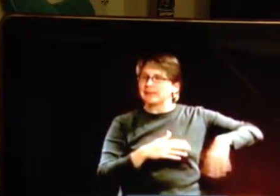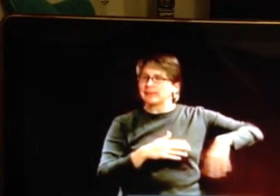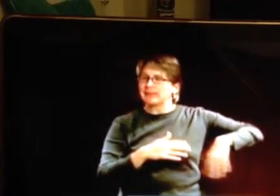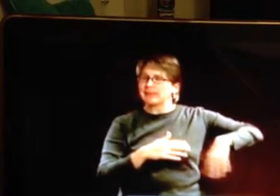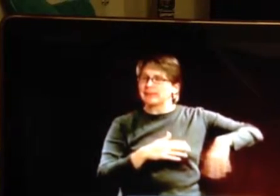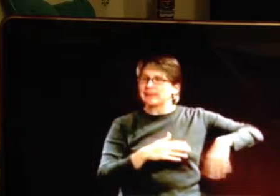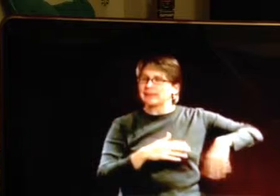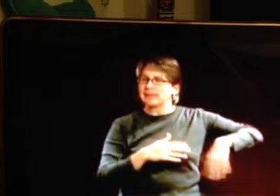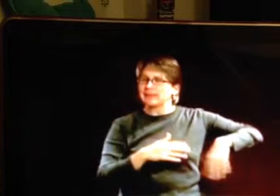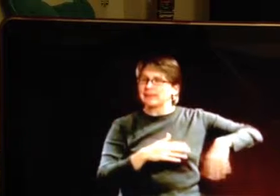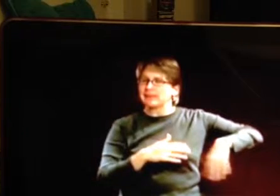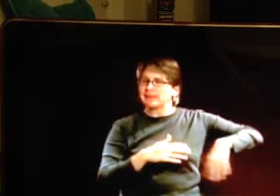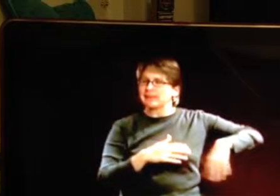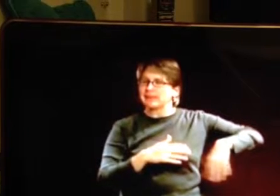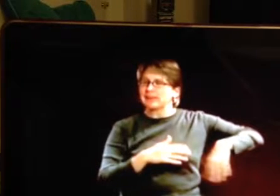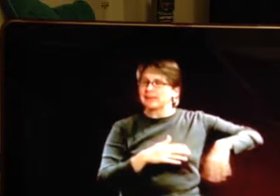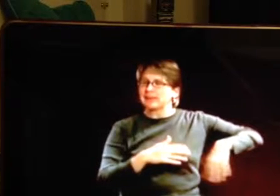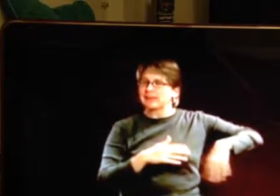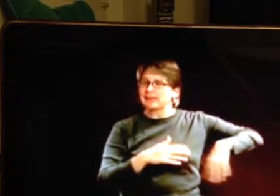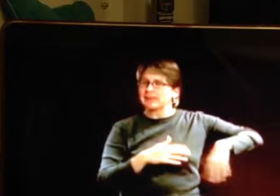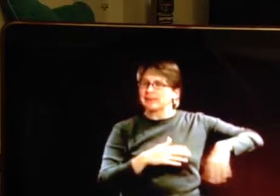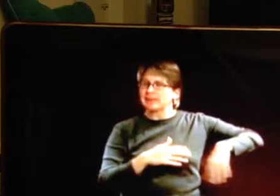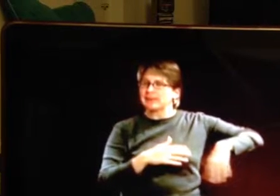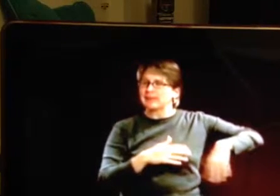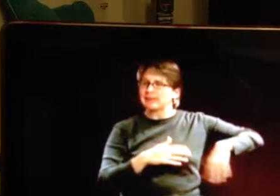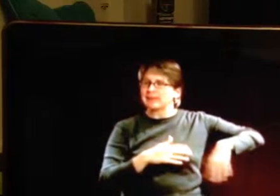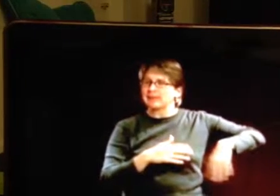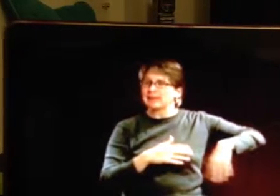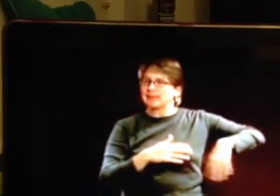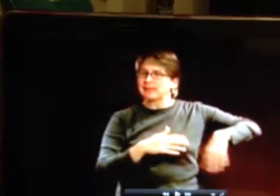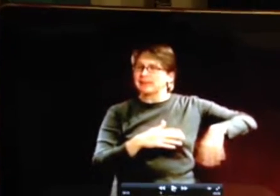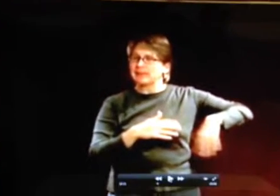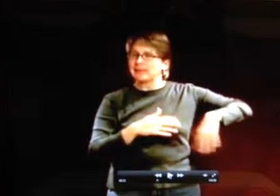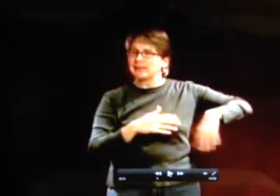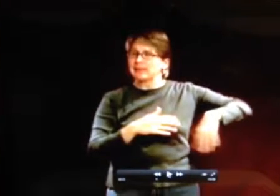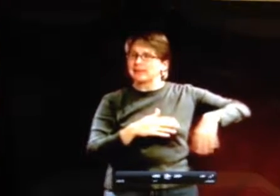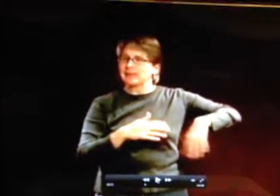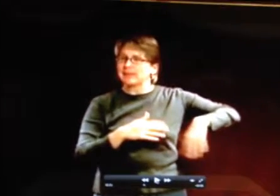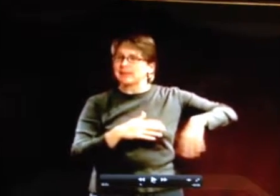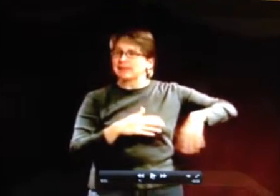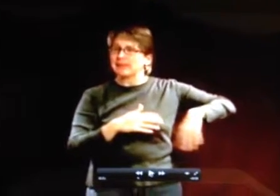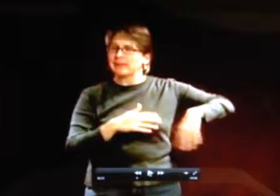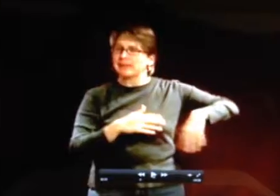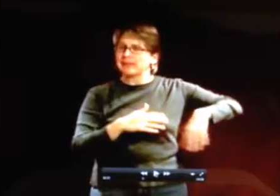me. 1 times 10. I don't know. I don't know. Anyway, that's not important.